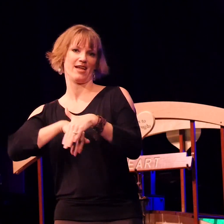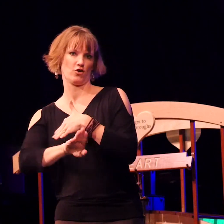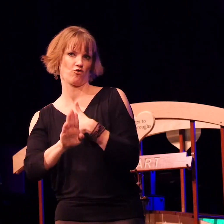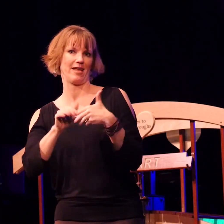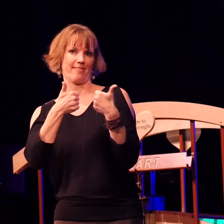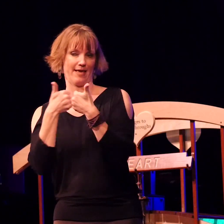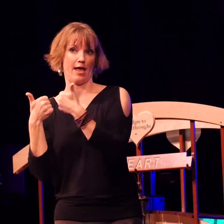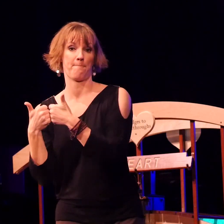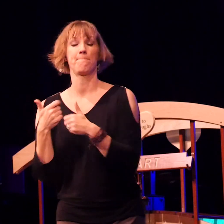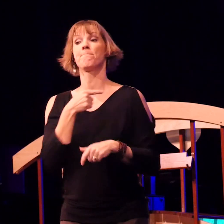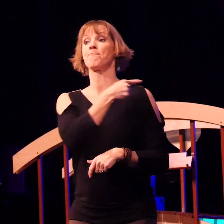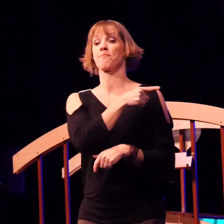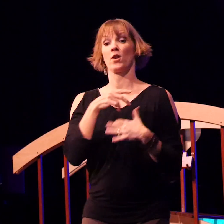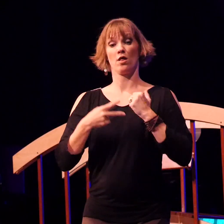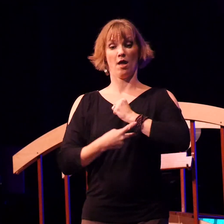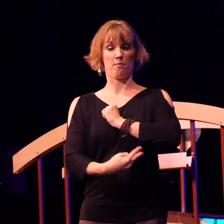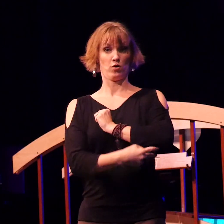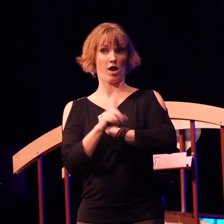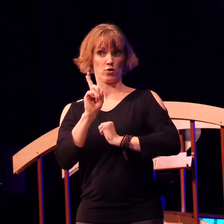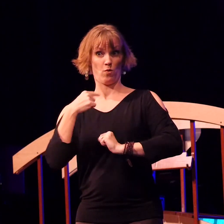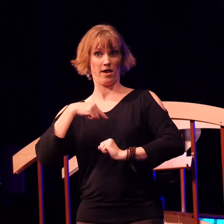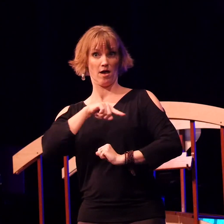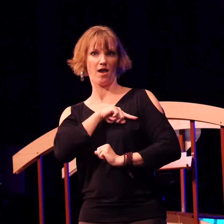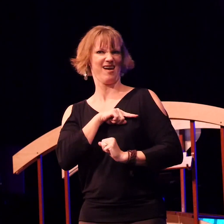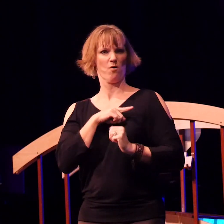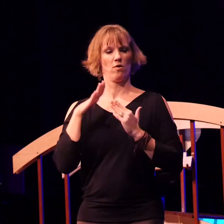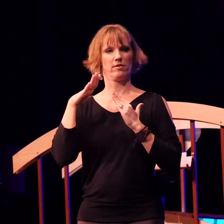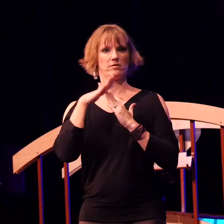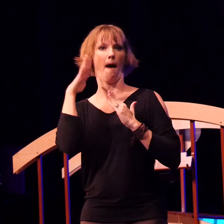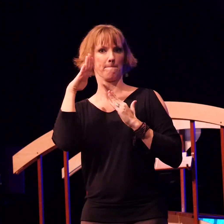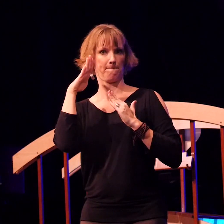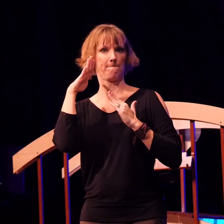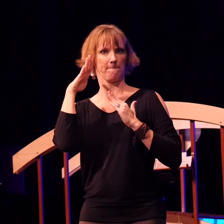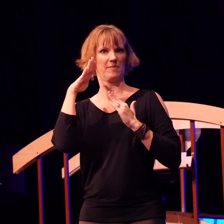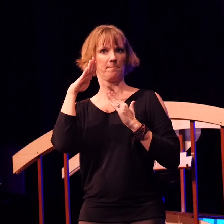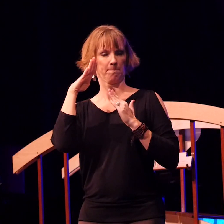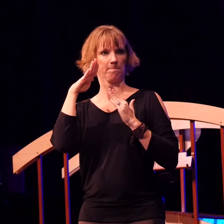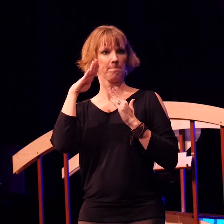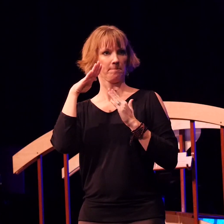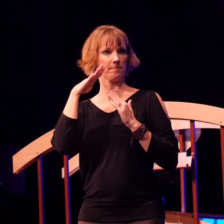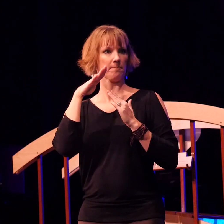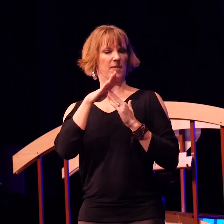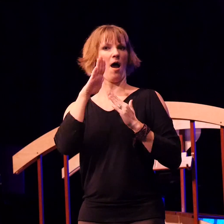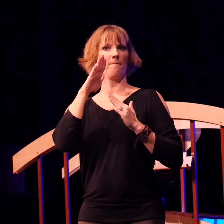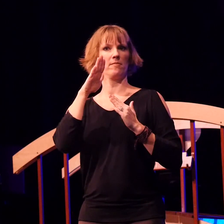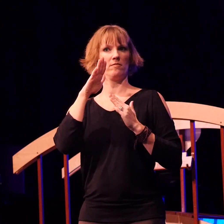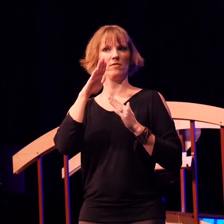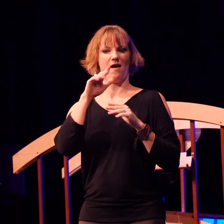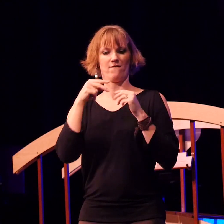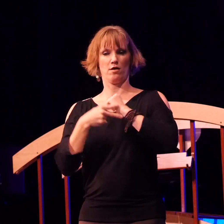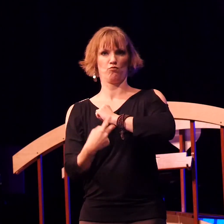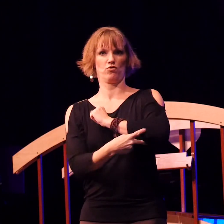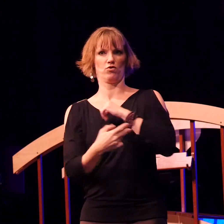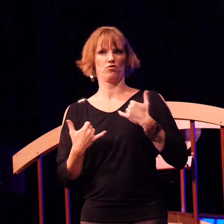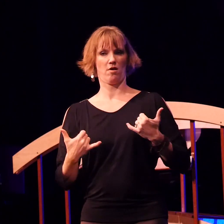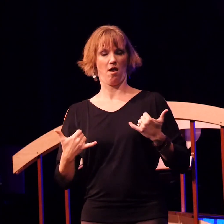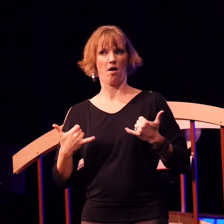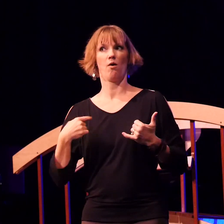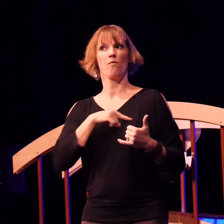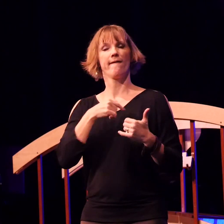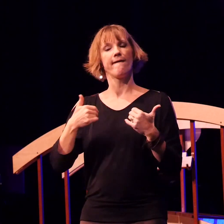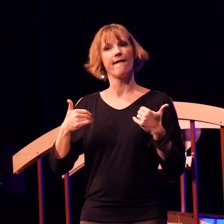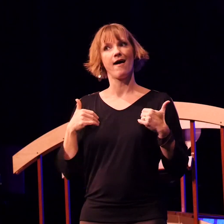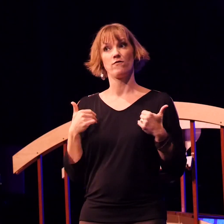this bridge. We're at the crest, at the summit of this bridge, and we